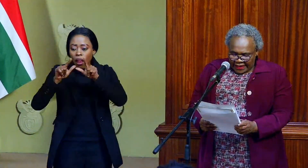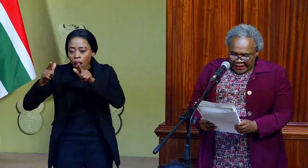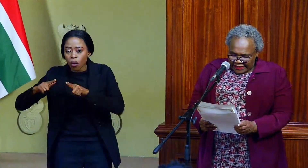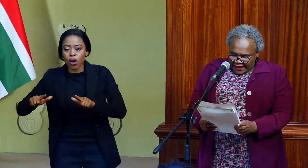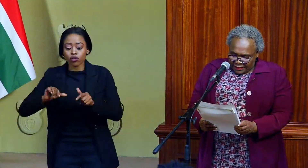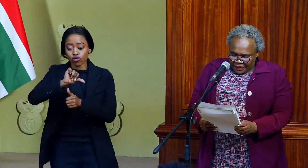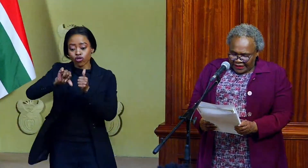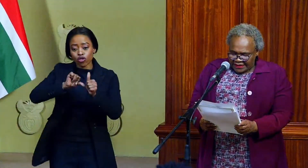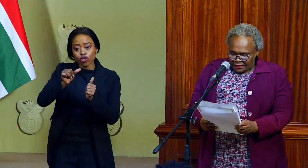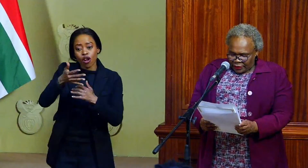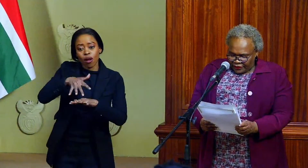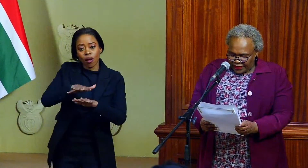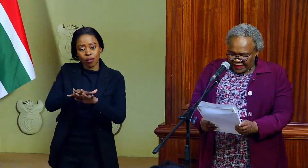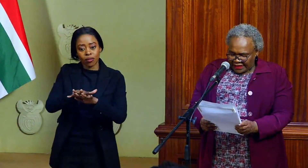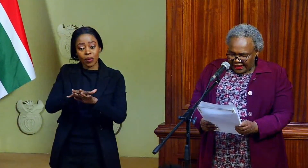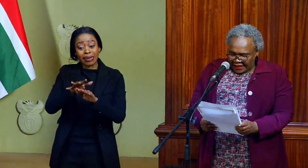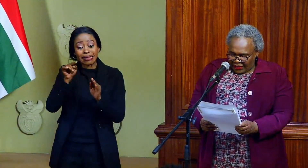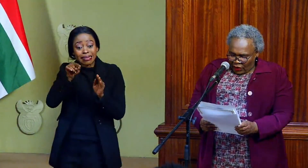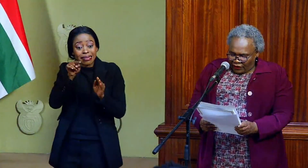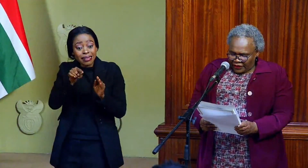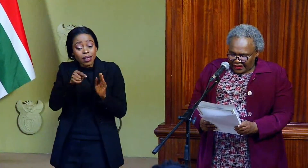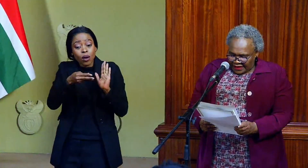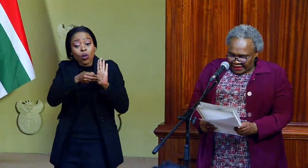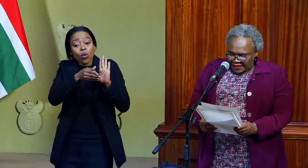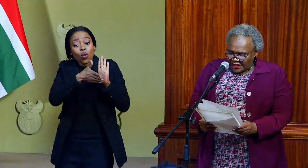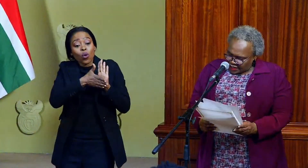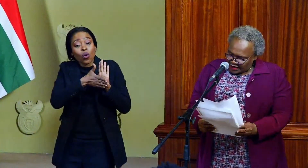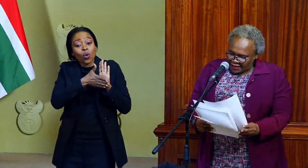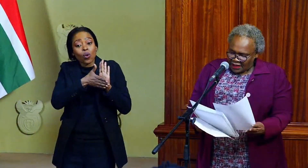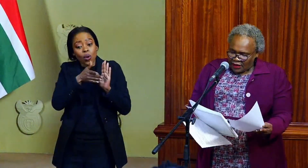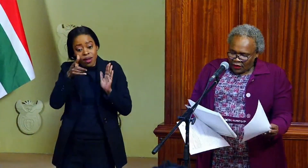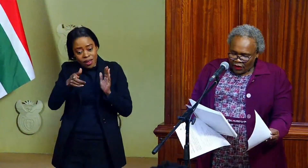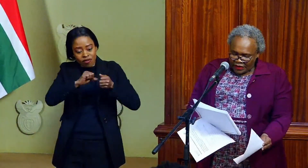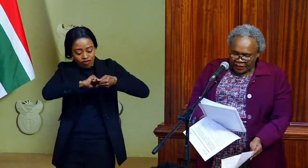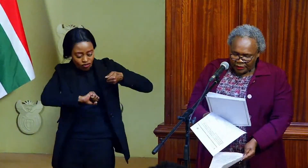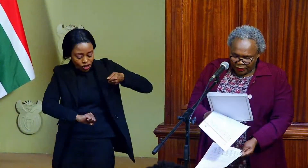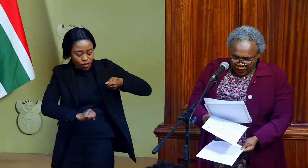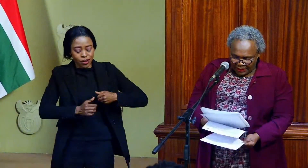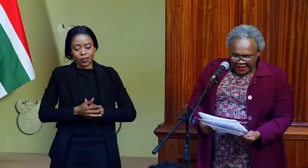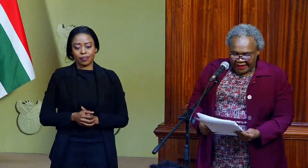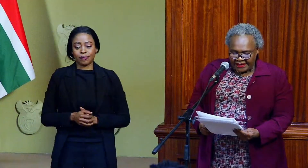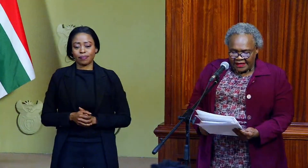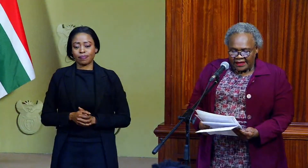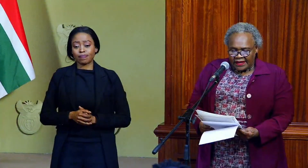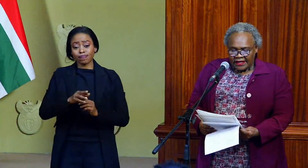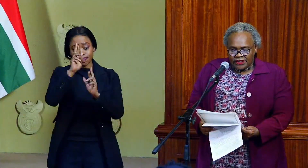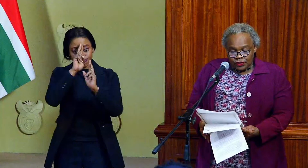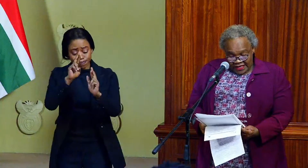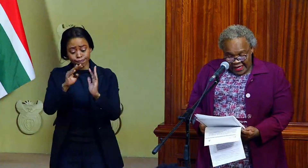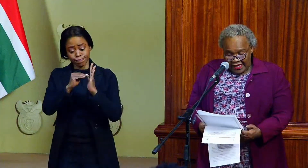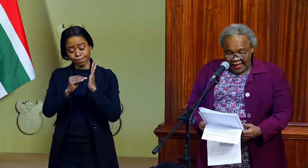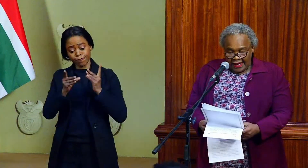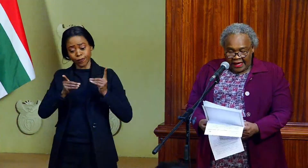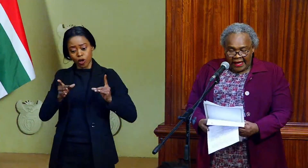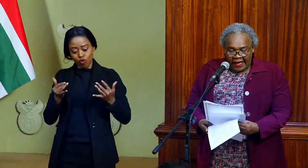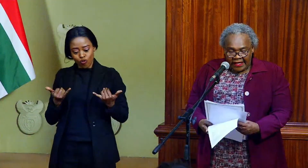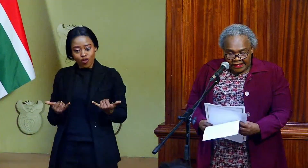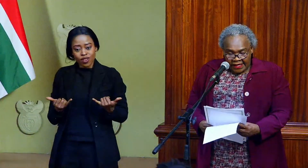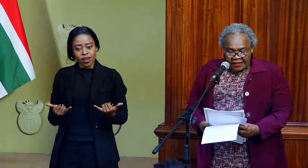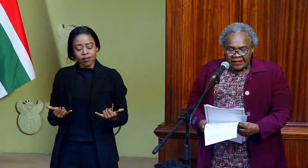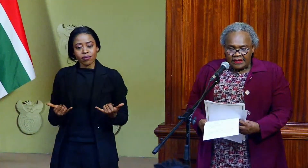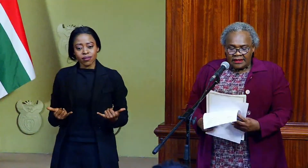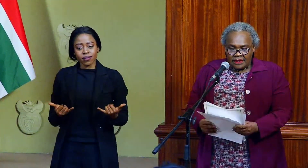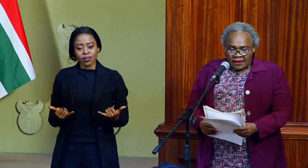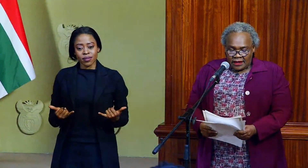cohesion that underpins the provision of this charter." Honorable Program Director, today,